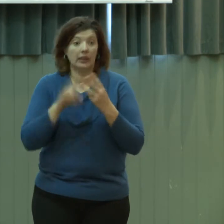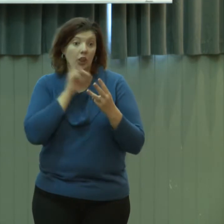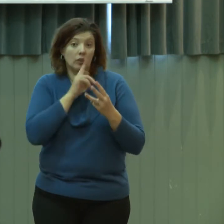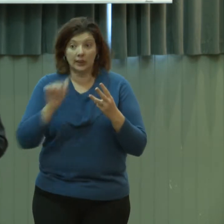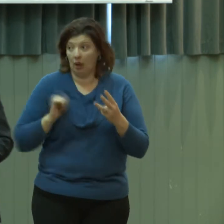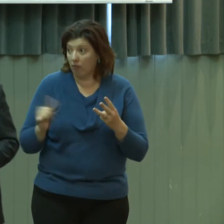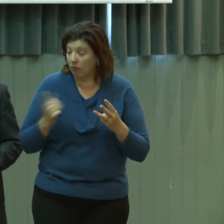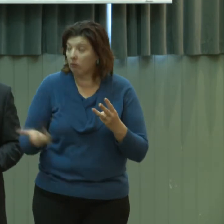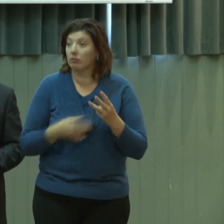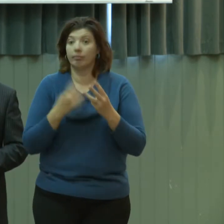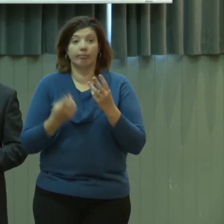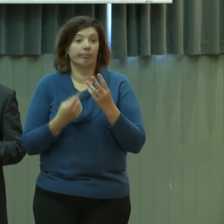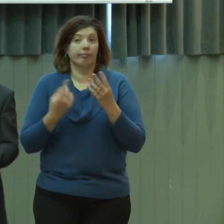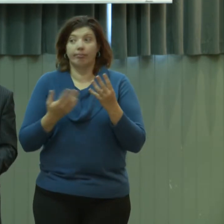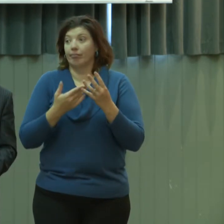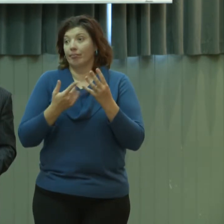for